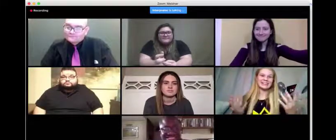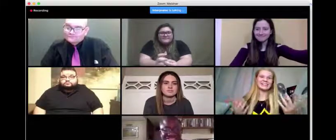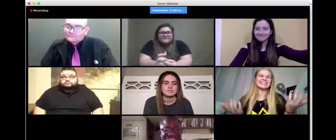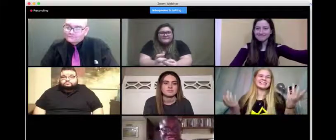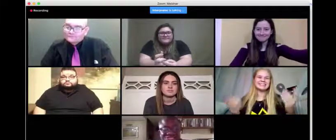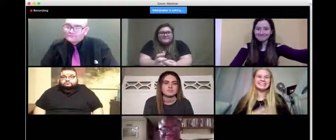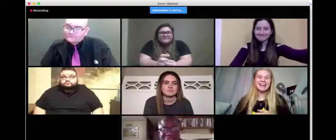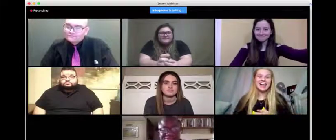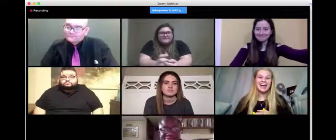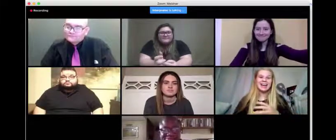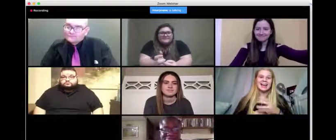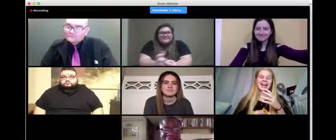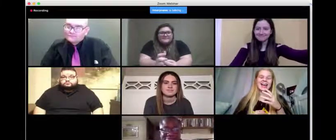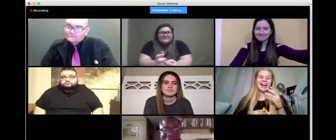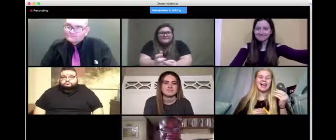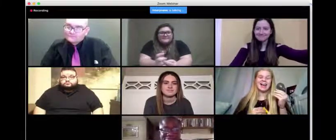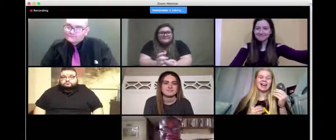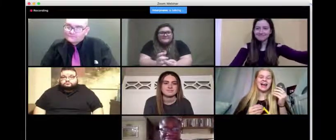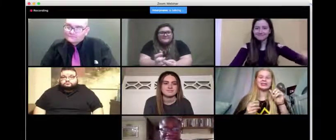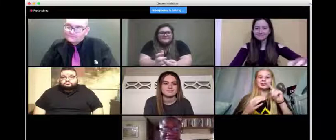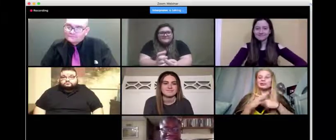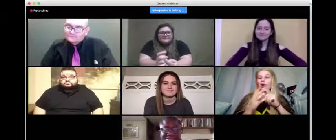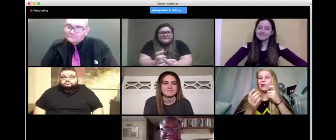it. I would just scroll and scroll, and